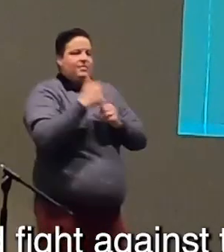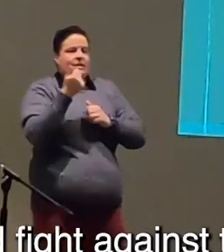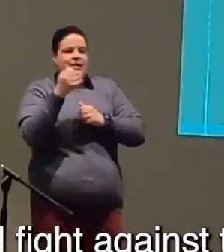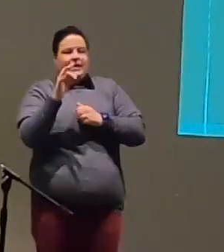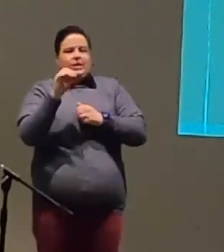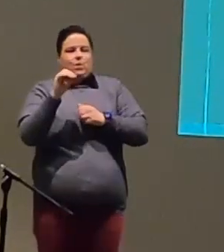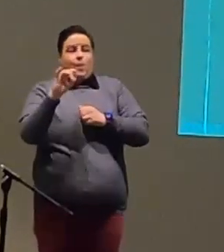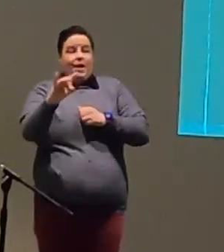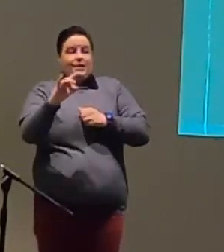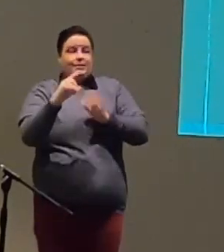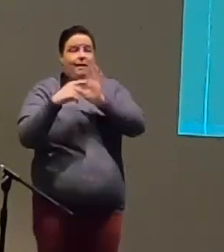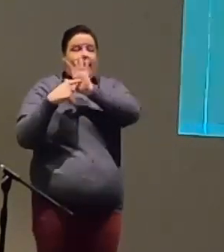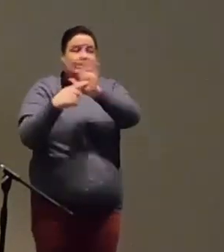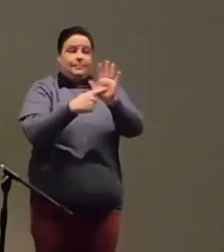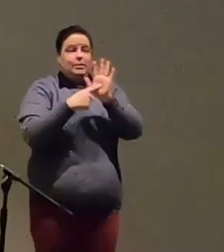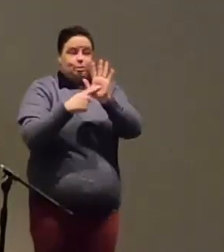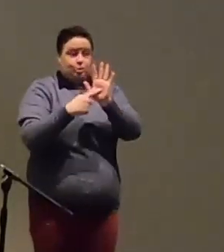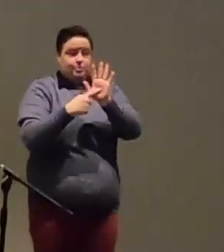1908 exhibition.